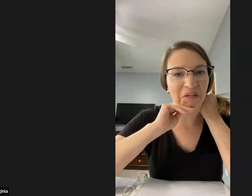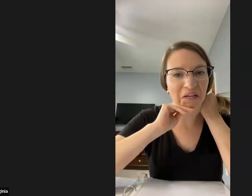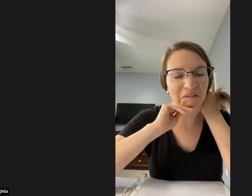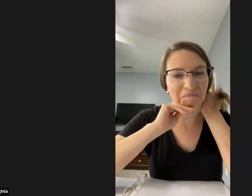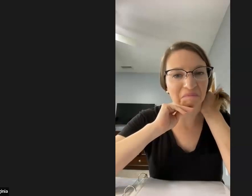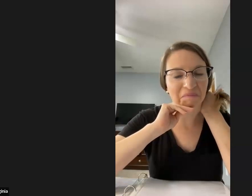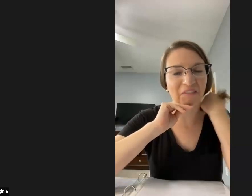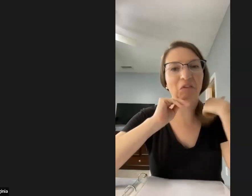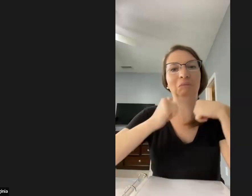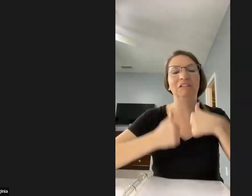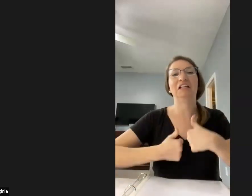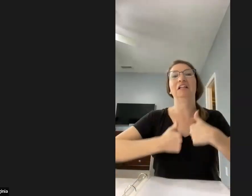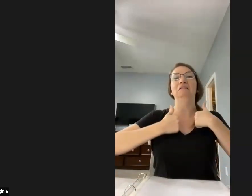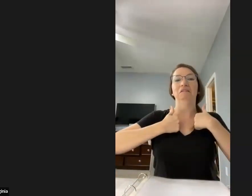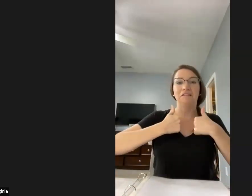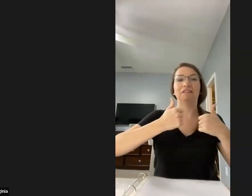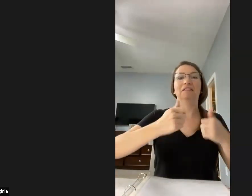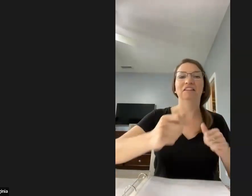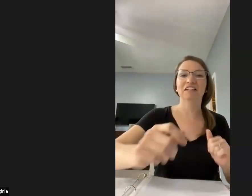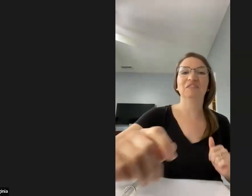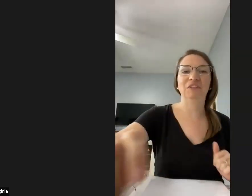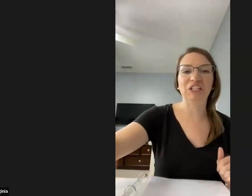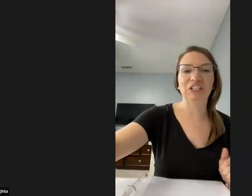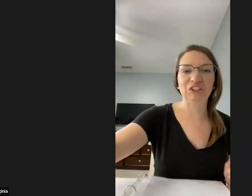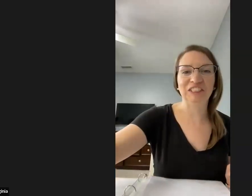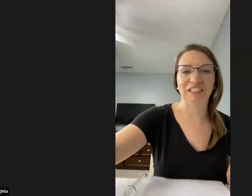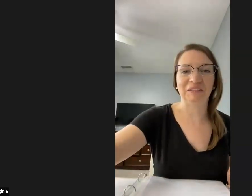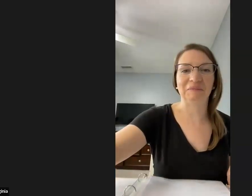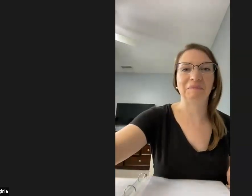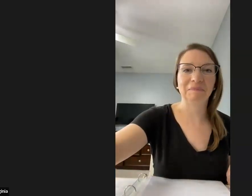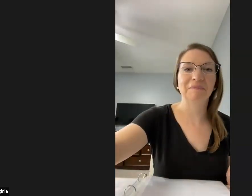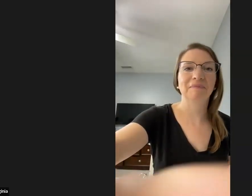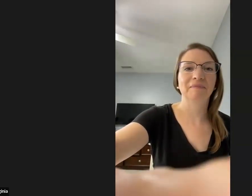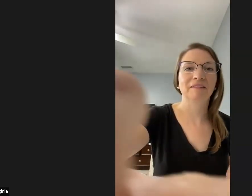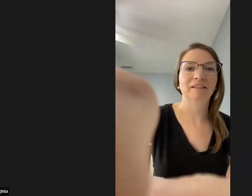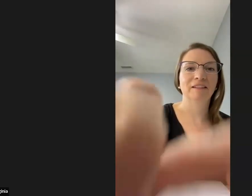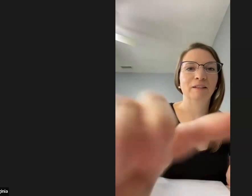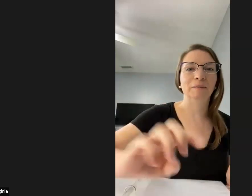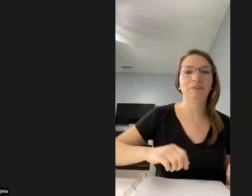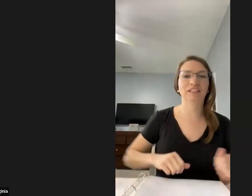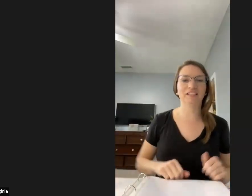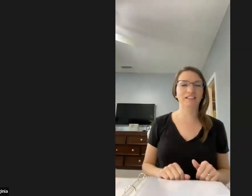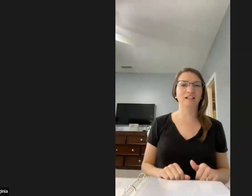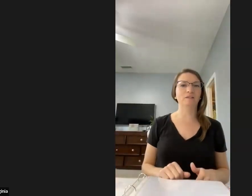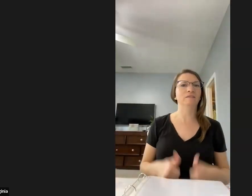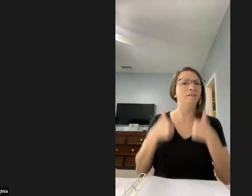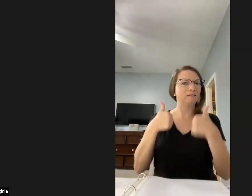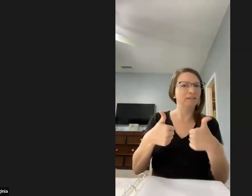Okay. Even though I'm finding that's very interesting. I'm gonna test it out.